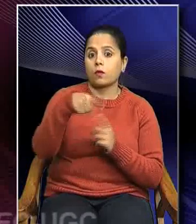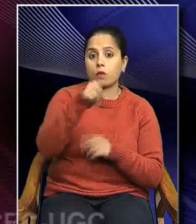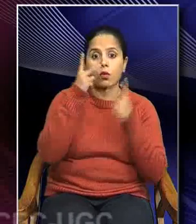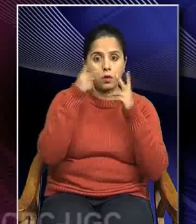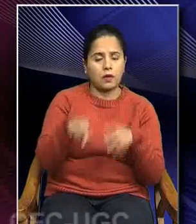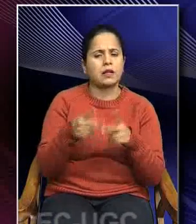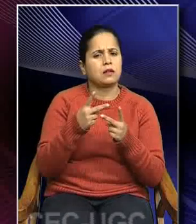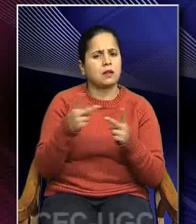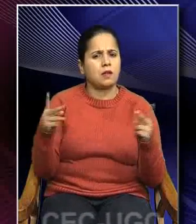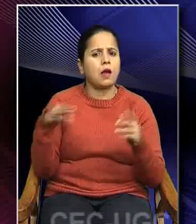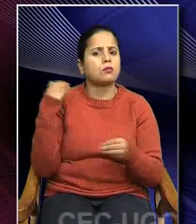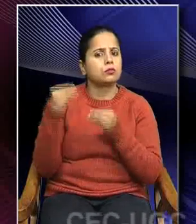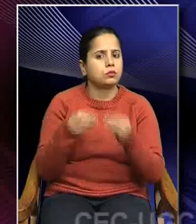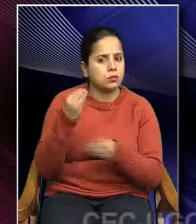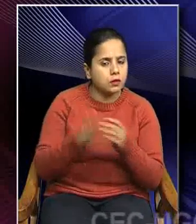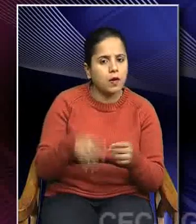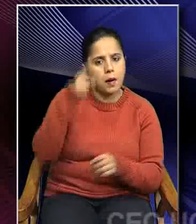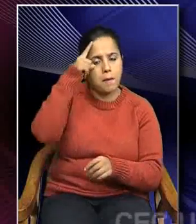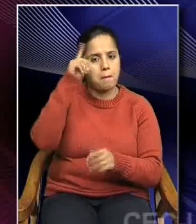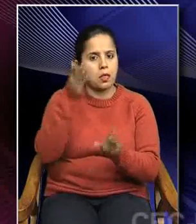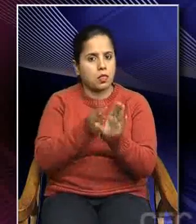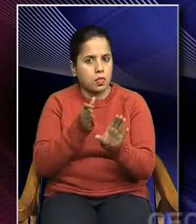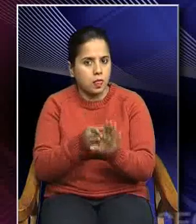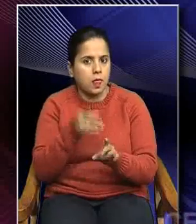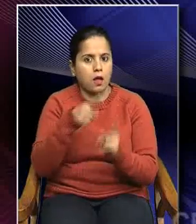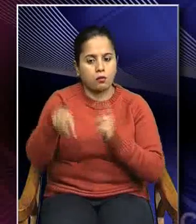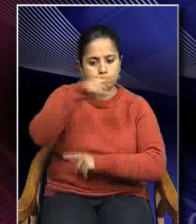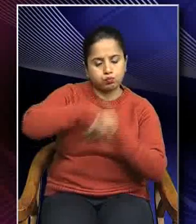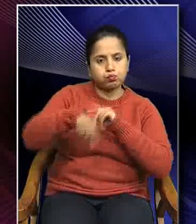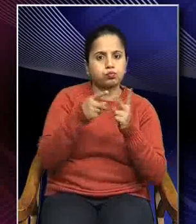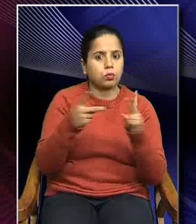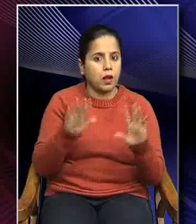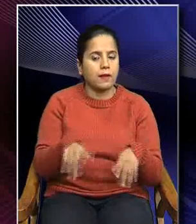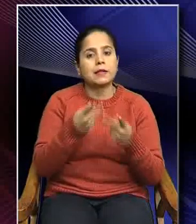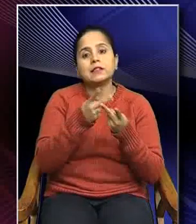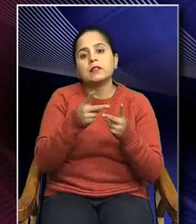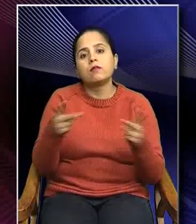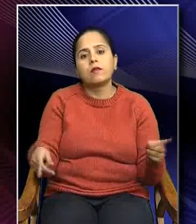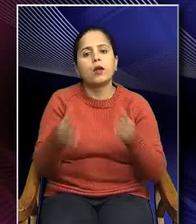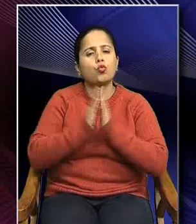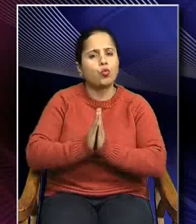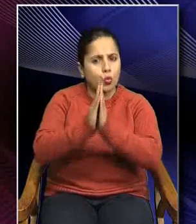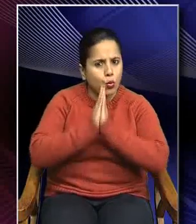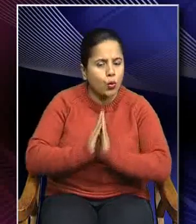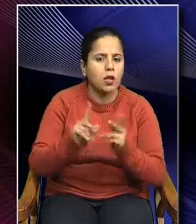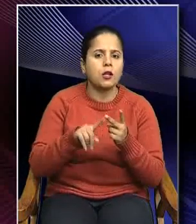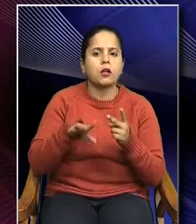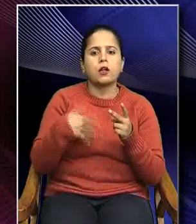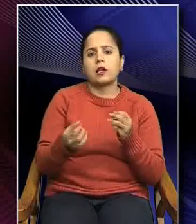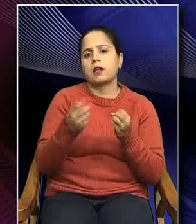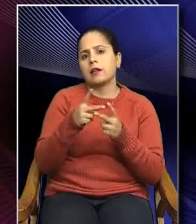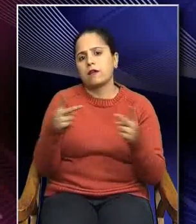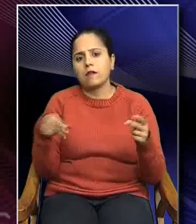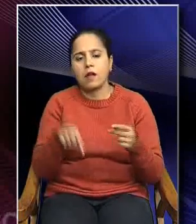several traditions and mythologies weaved around it in different religions and different anecdotes